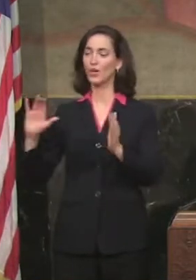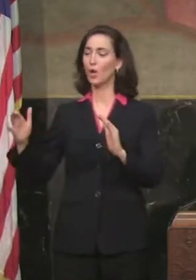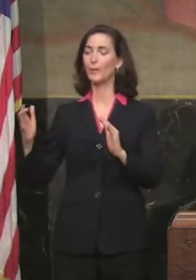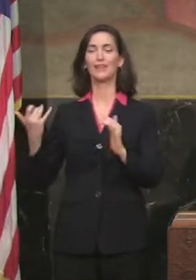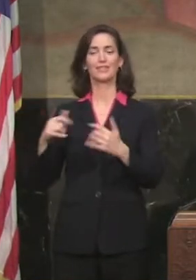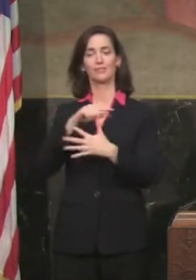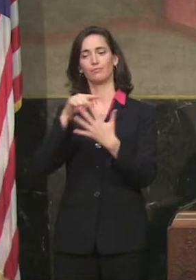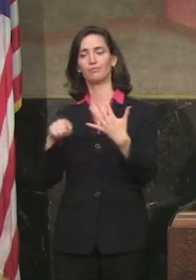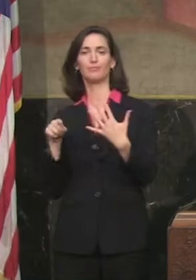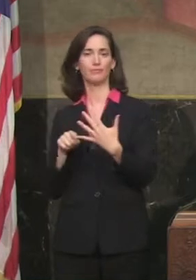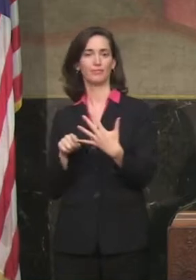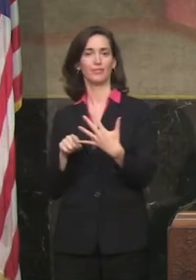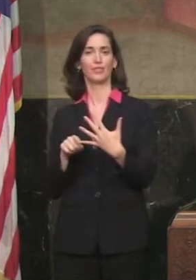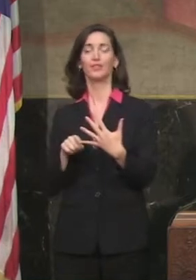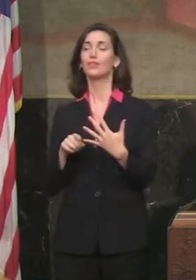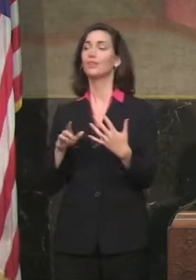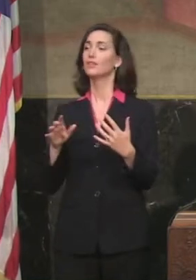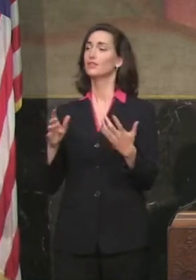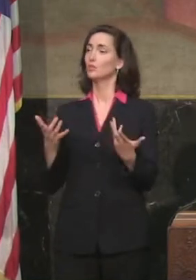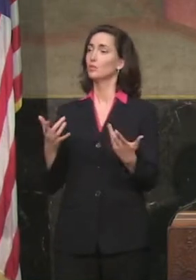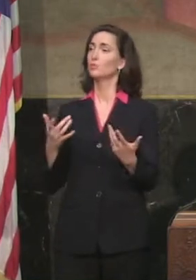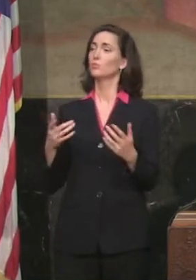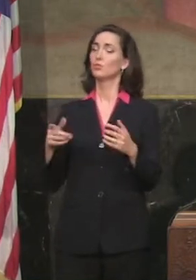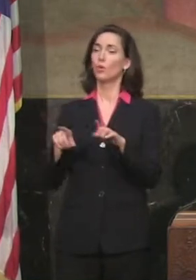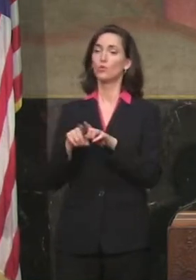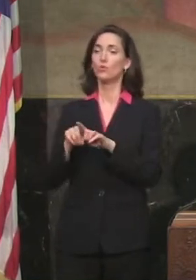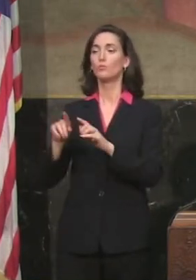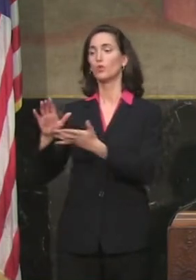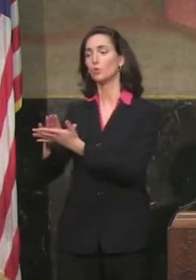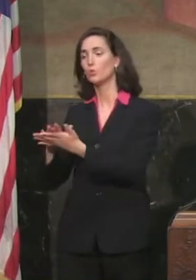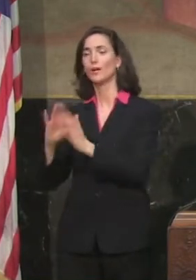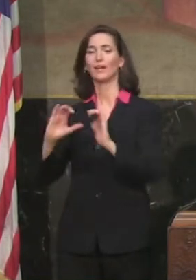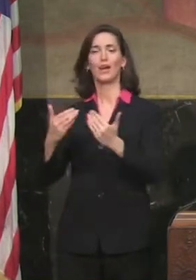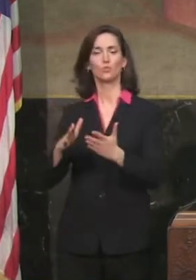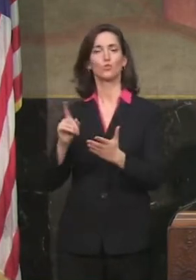in academics too, and we ought to do it in the classroom.